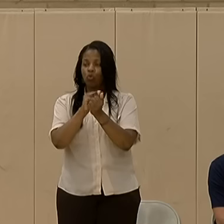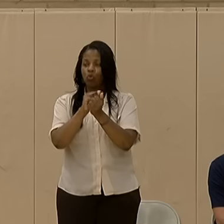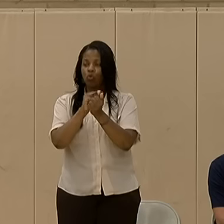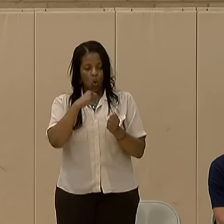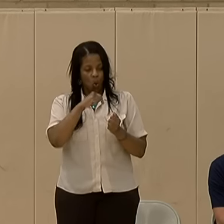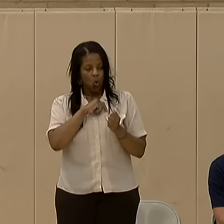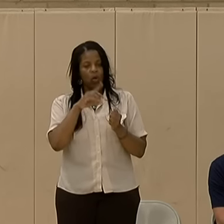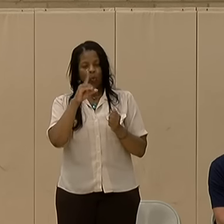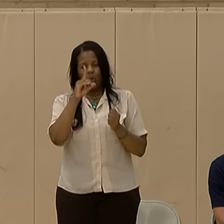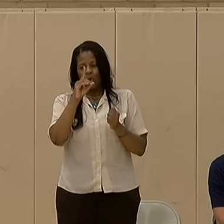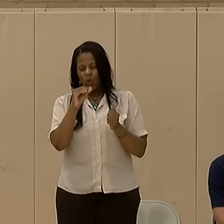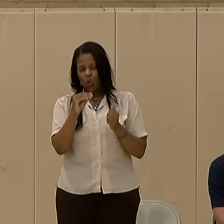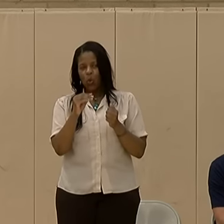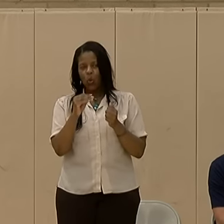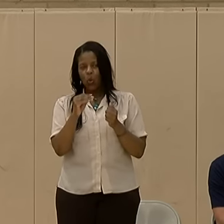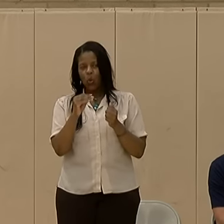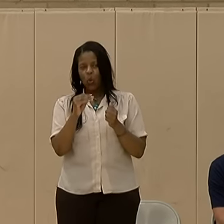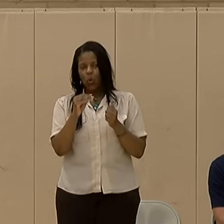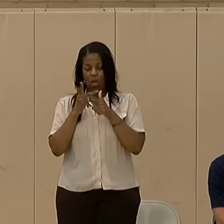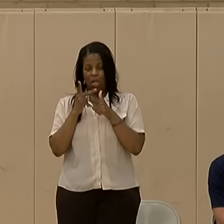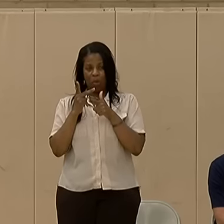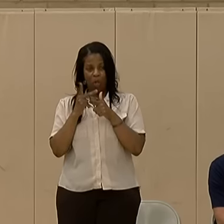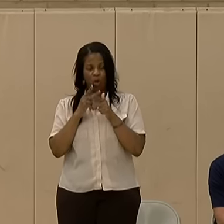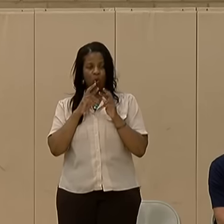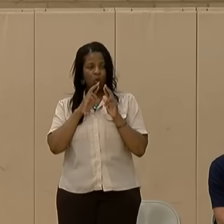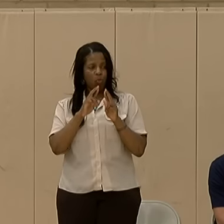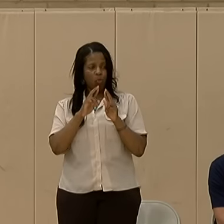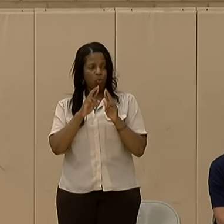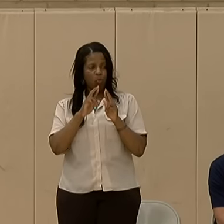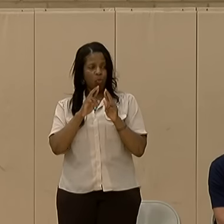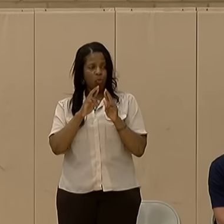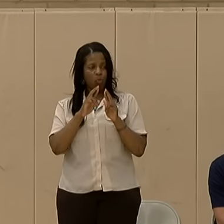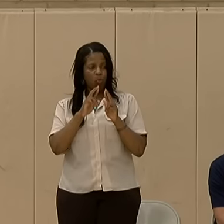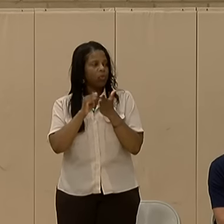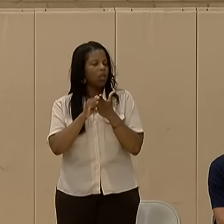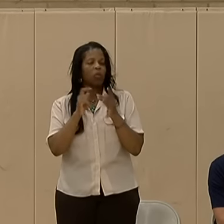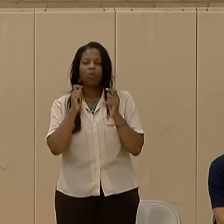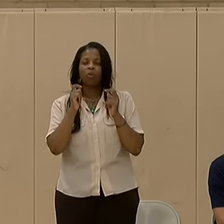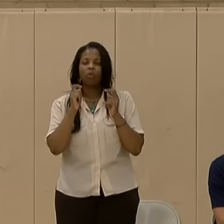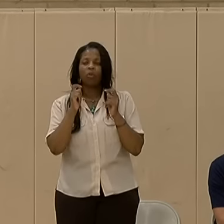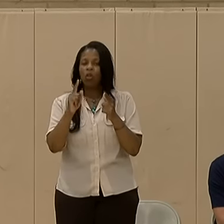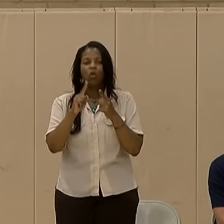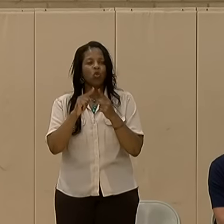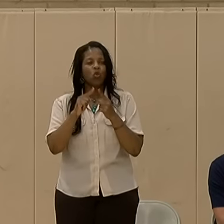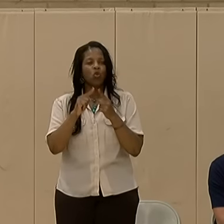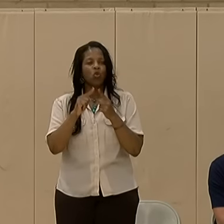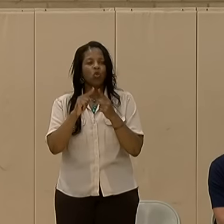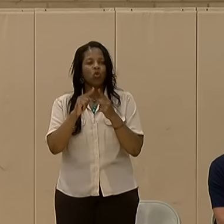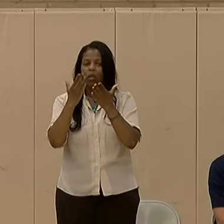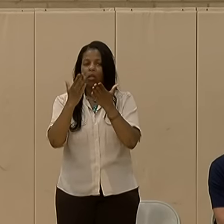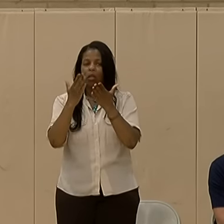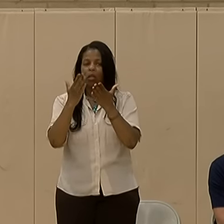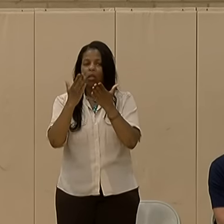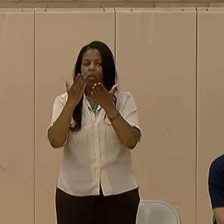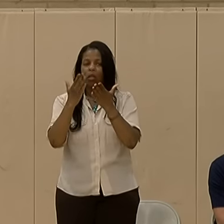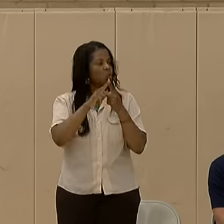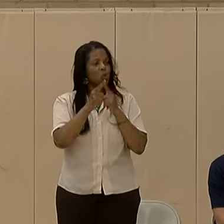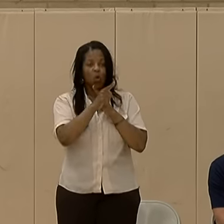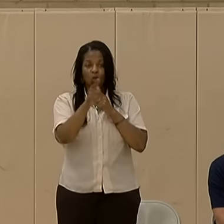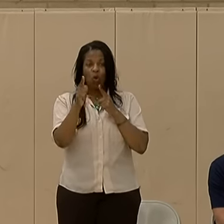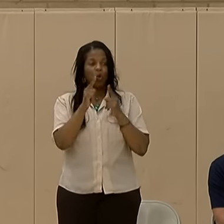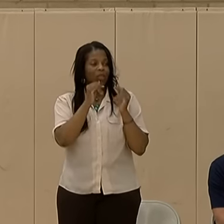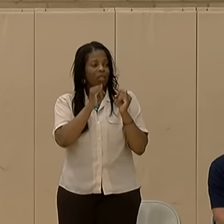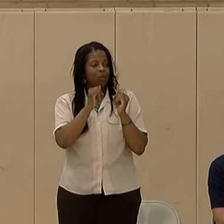preliminary report first before they do an in-depth report. The preliminary report is going to be much quicker to provide that information to those individuals